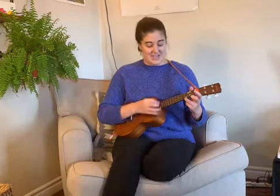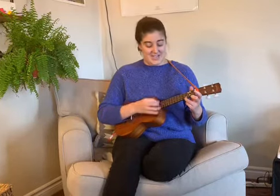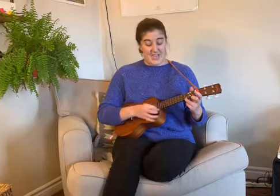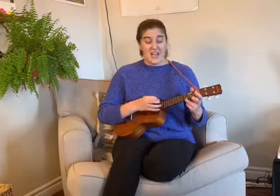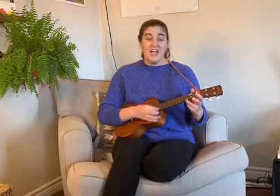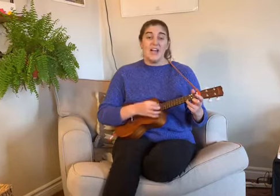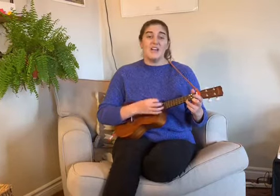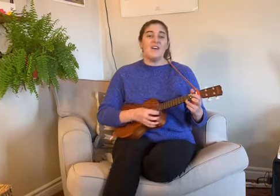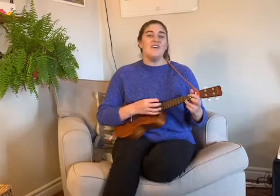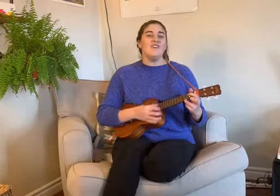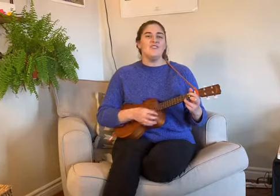Hello,